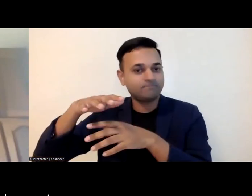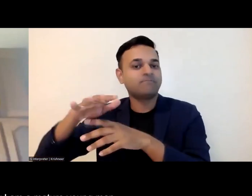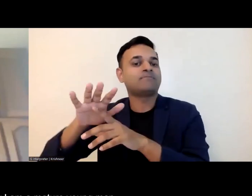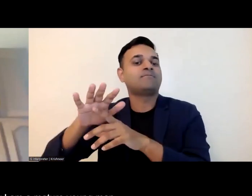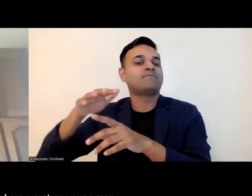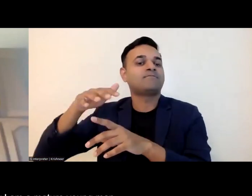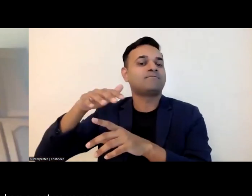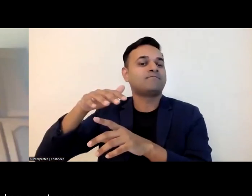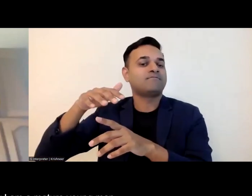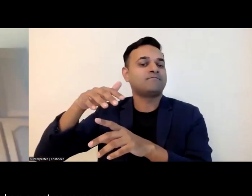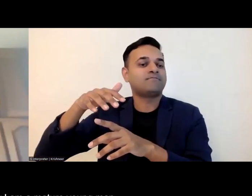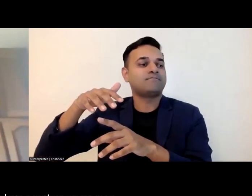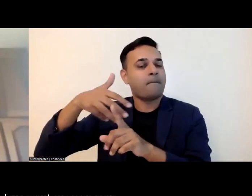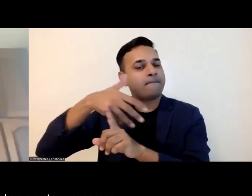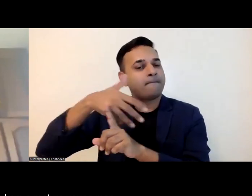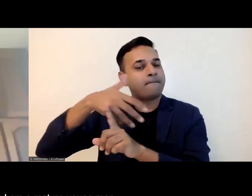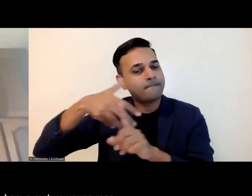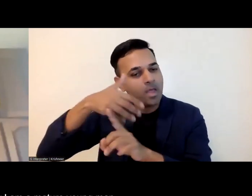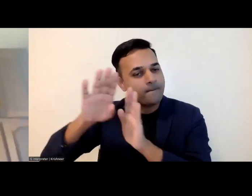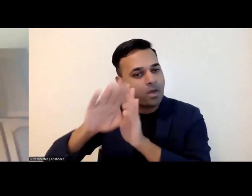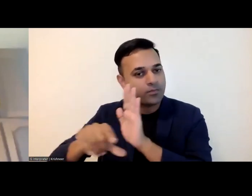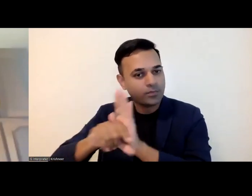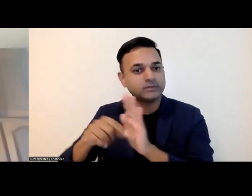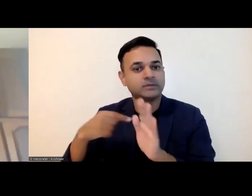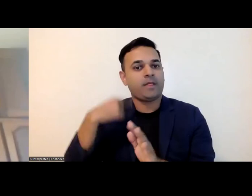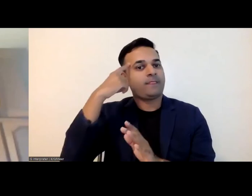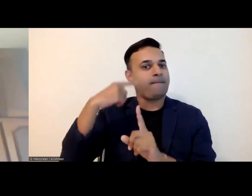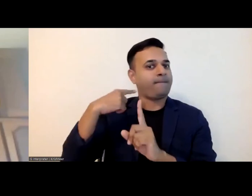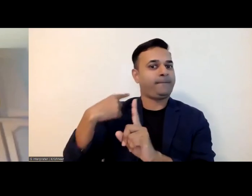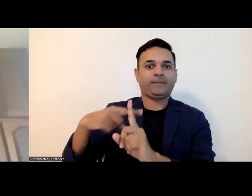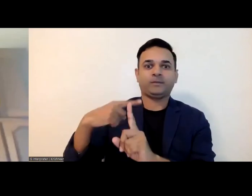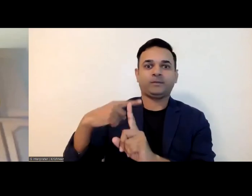So I think now I am a mature young man.